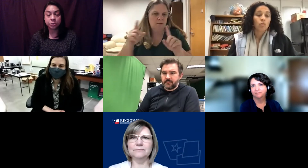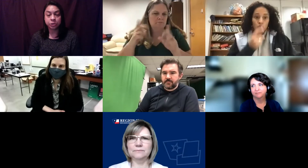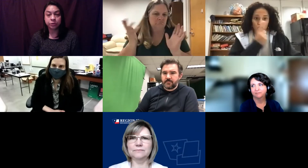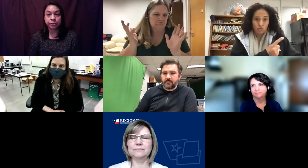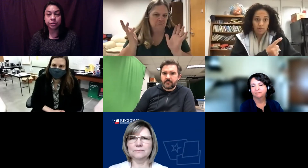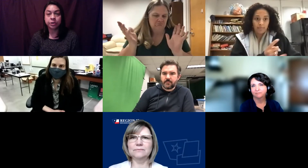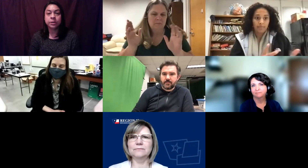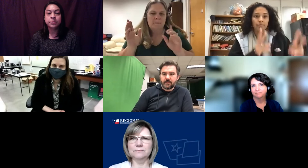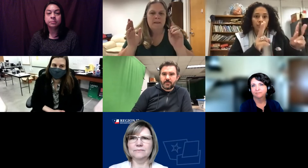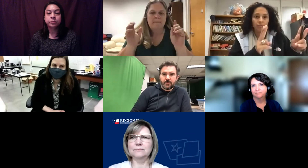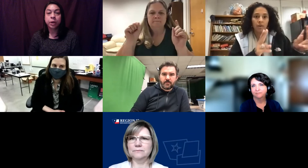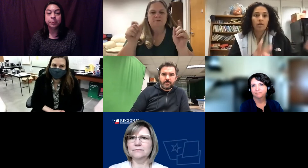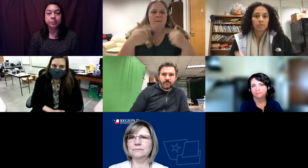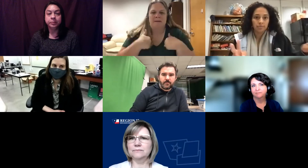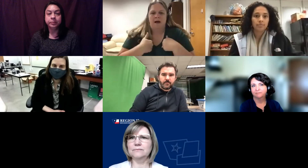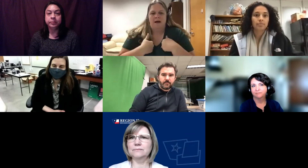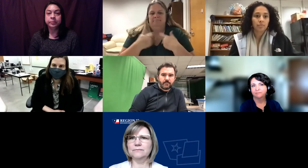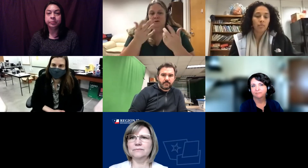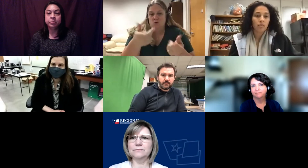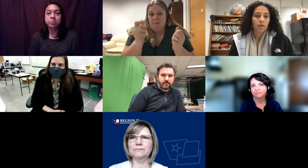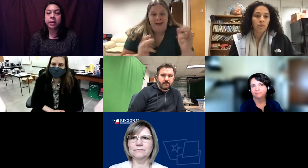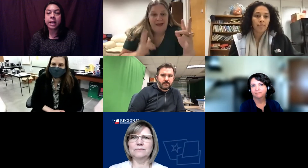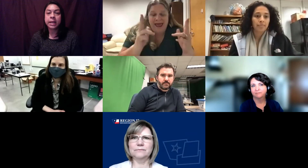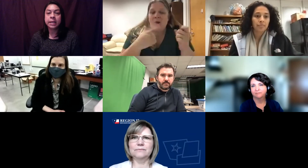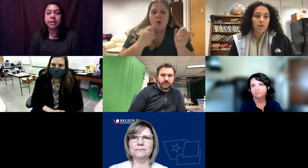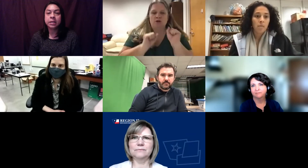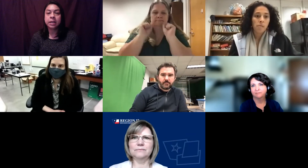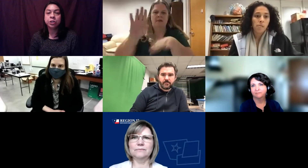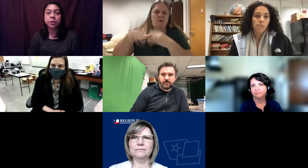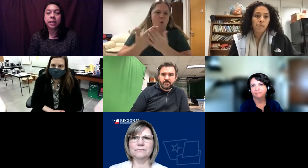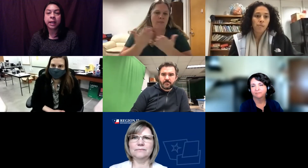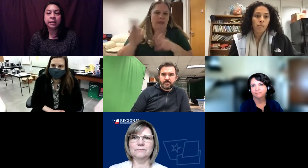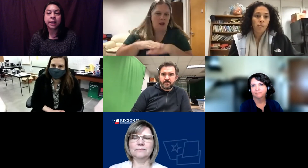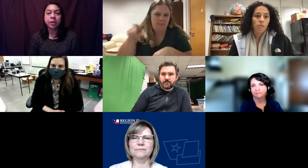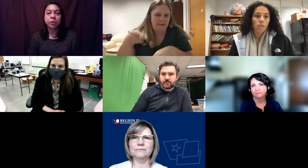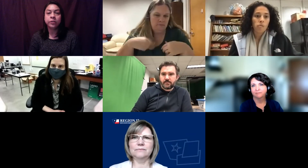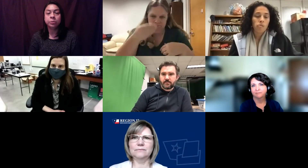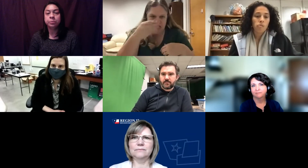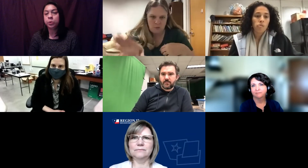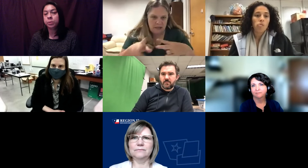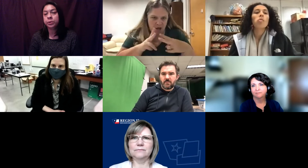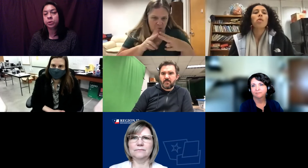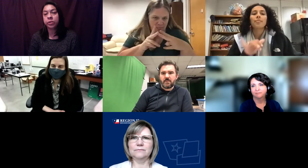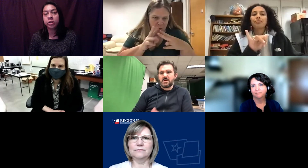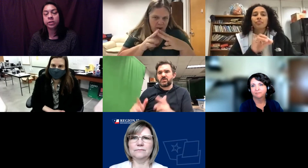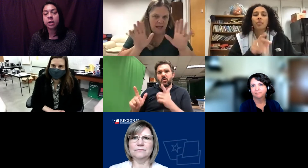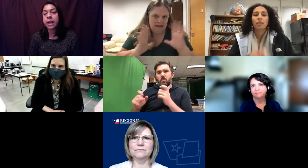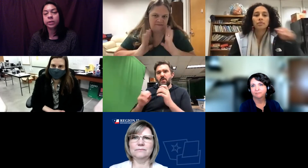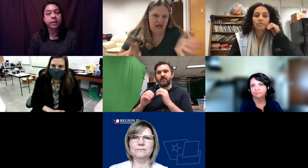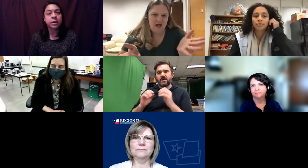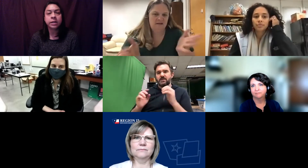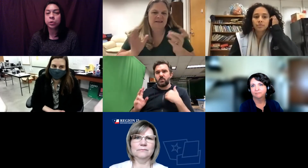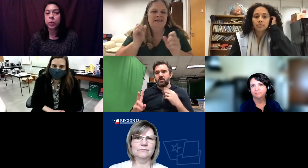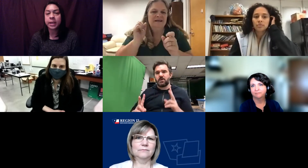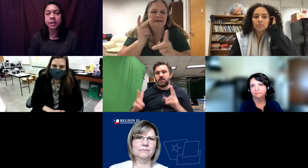least those two for sure, right? But now you can edit that, or if you want to put the whole thing on there, I